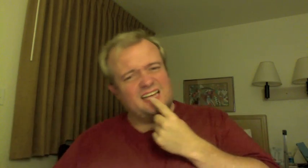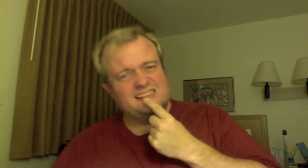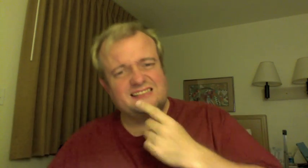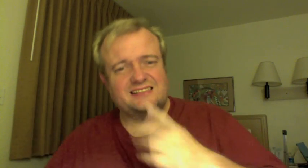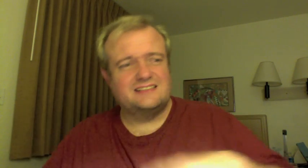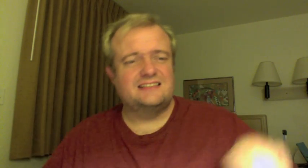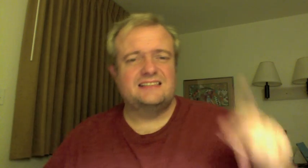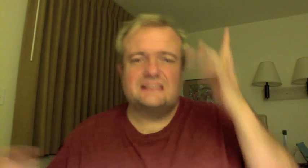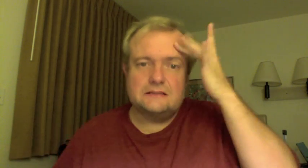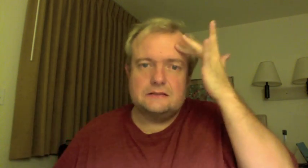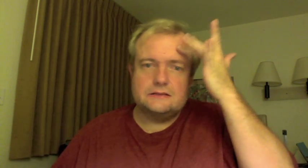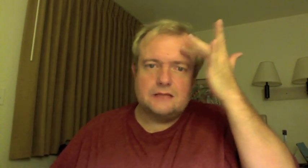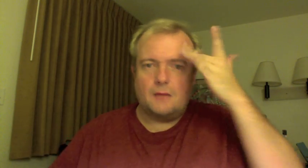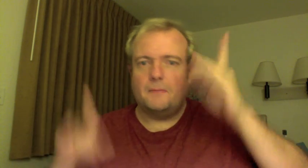clock in 3 shifts a day.